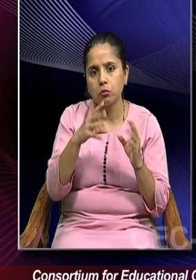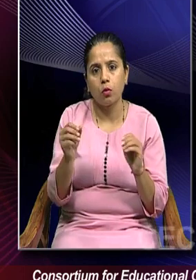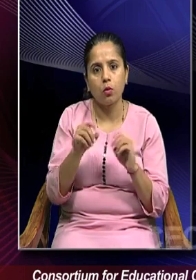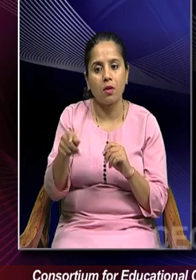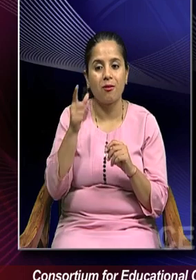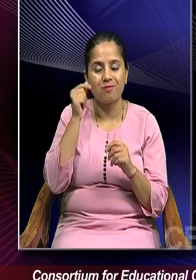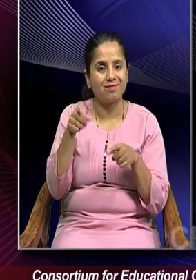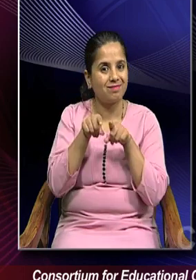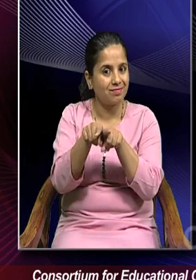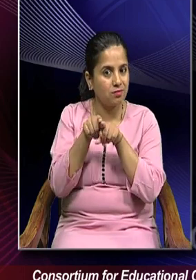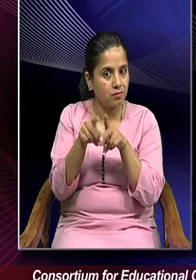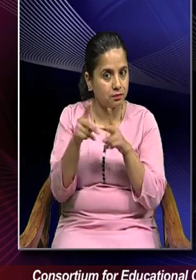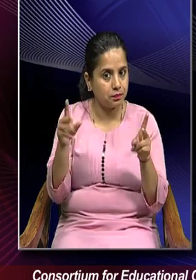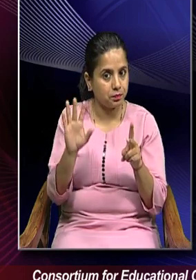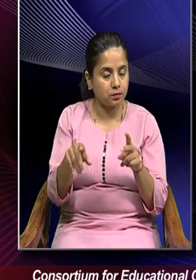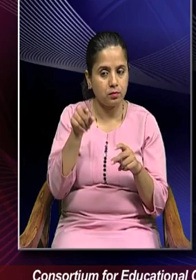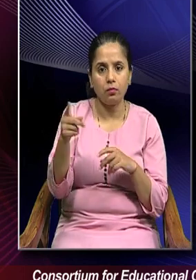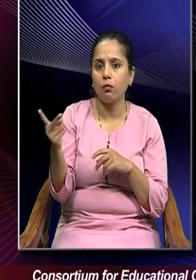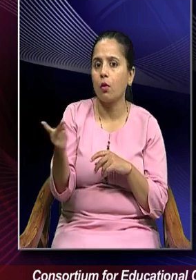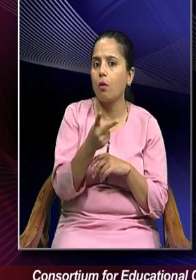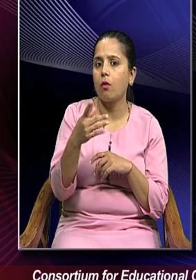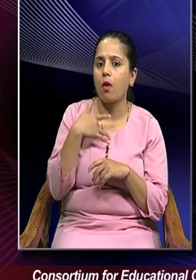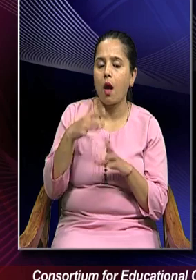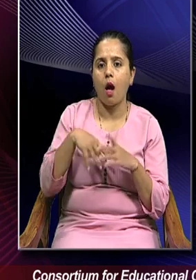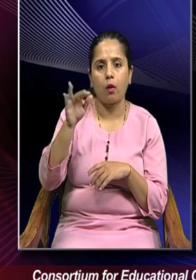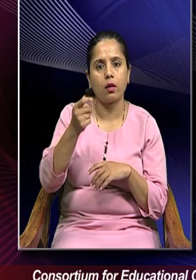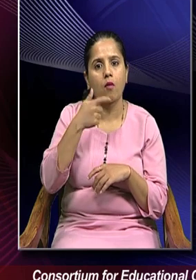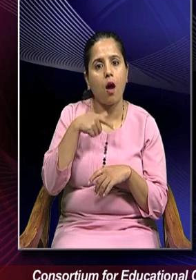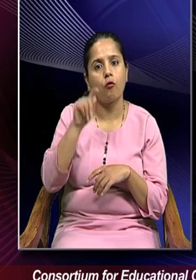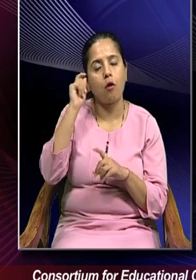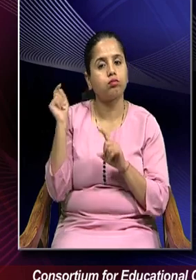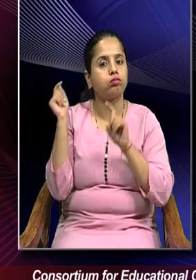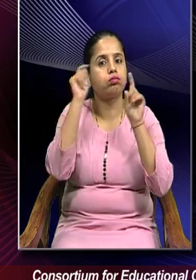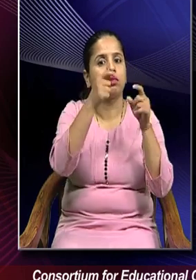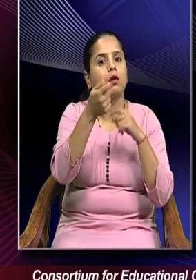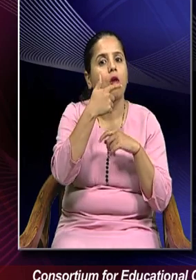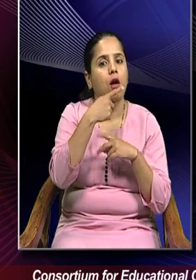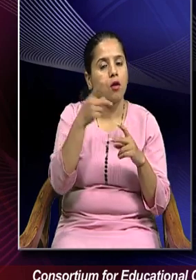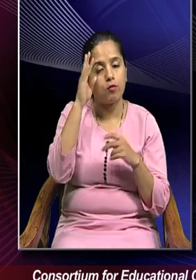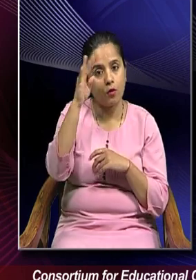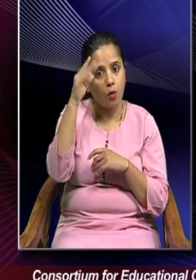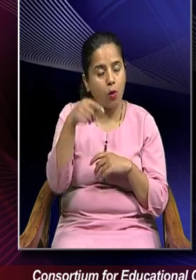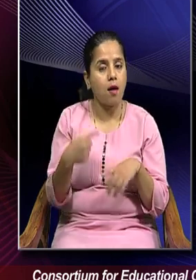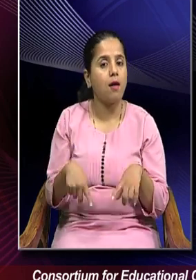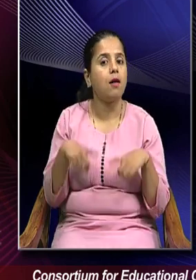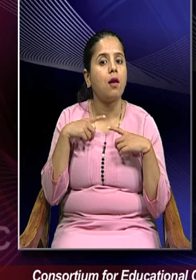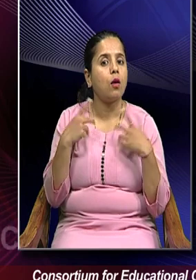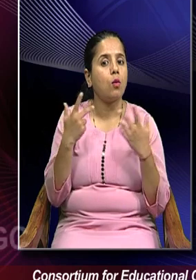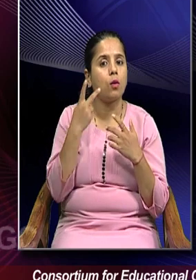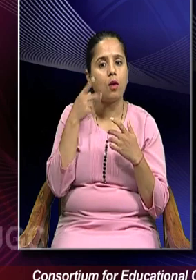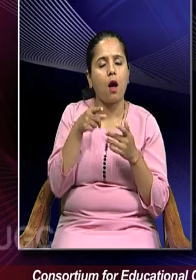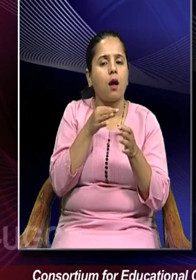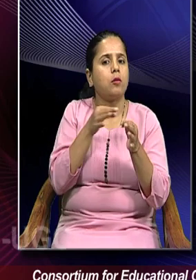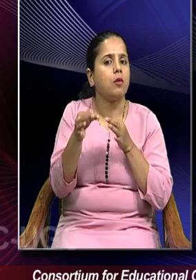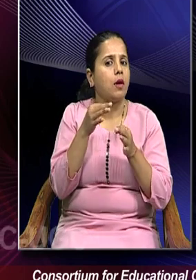male protagonist, and how both of them they go for treatment abroad, and the philosophy of life which is being